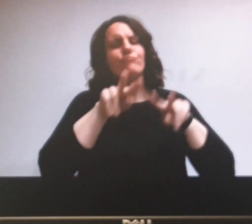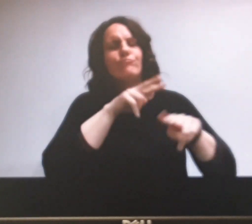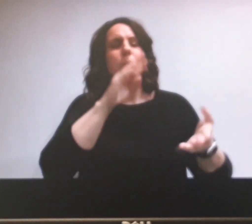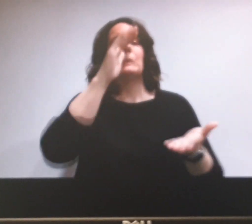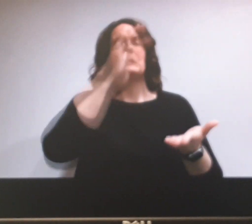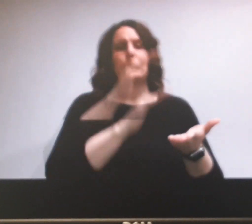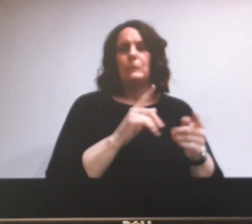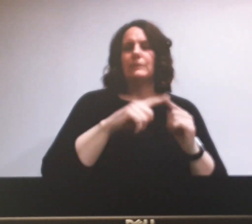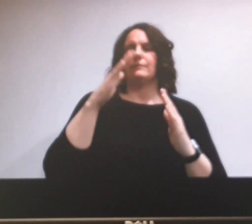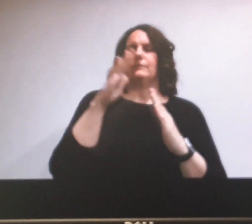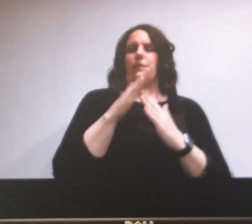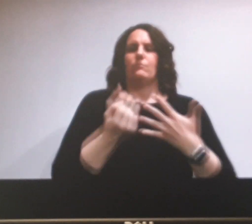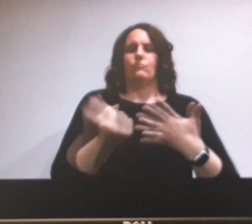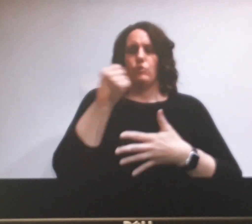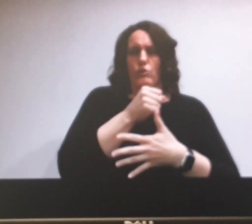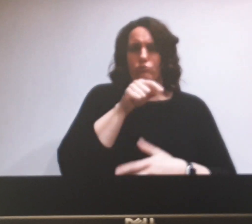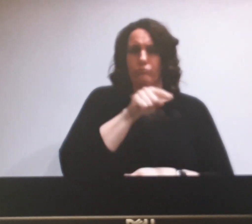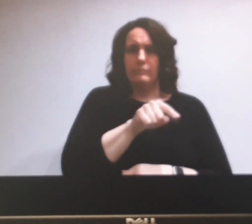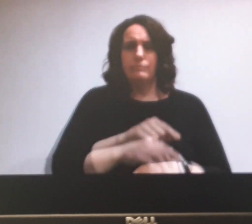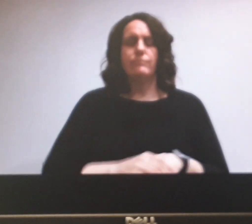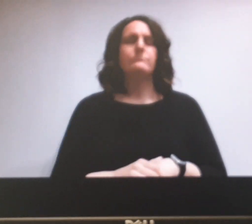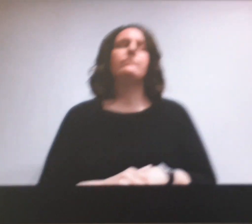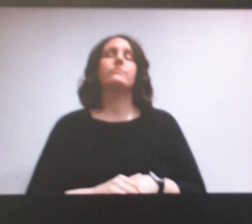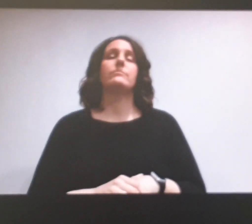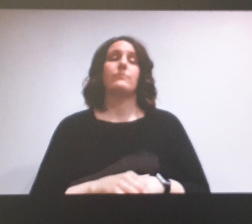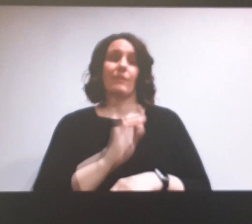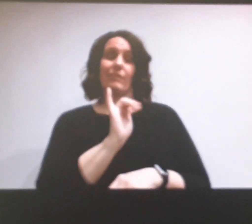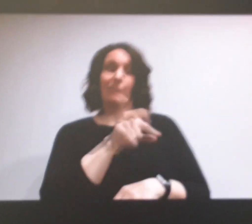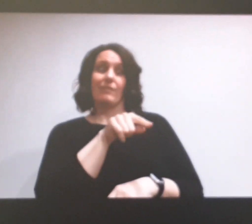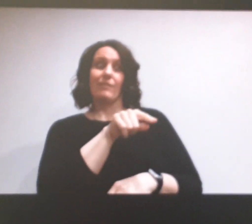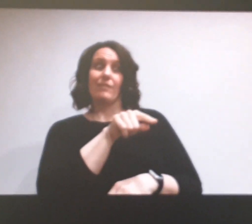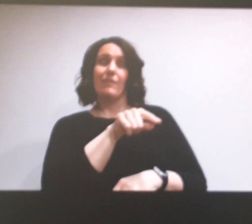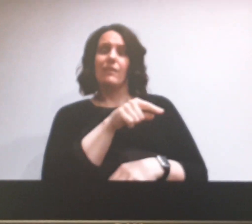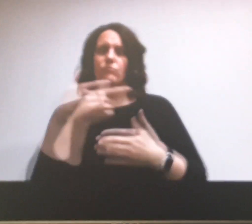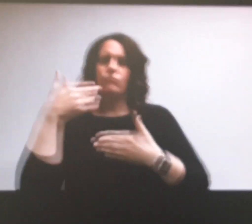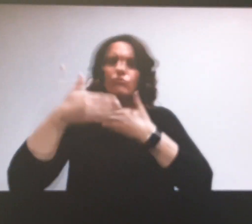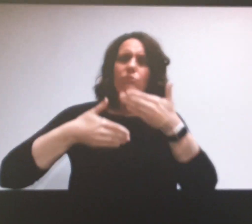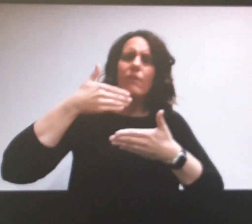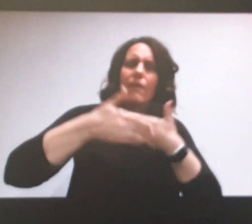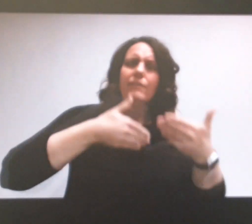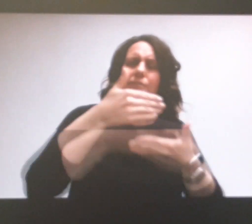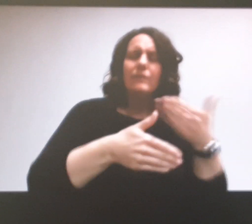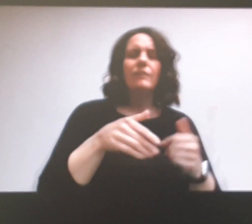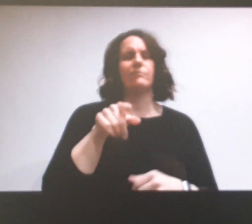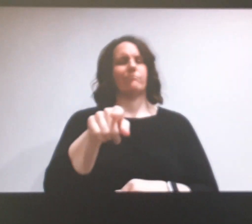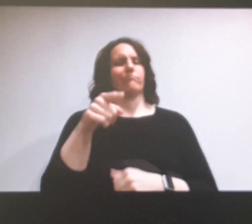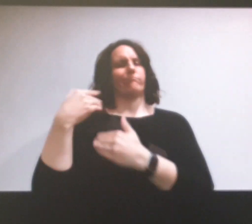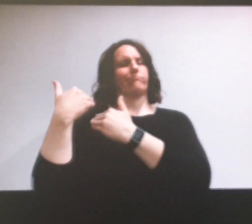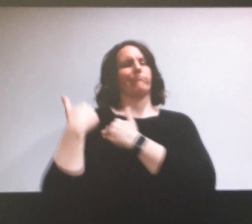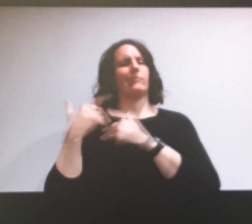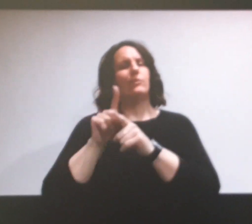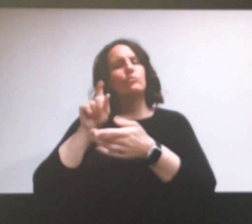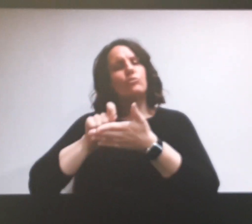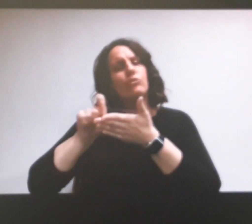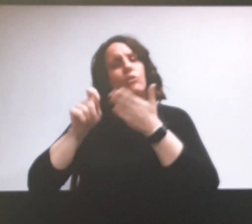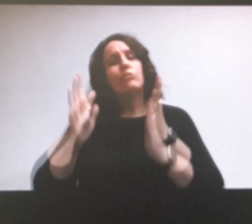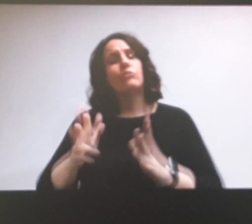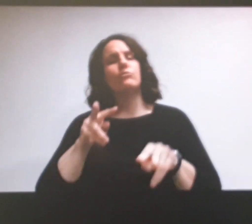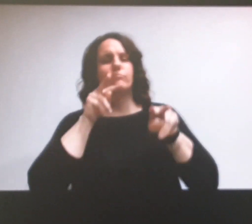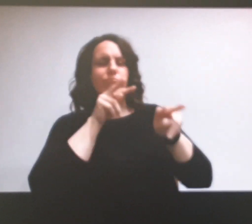and other individuals and corporations will evaluate the subject at hand. It